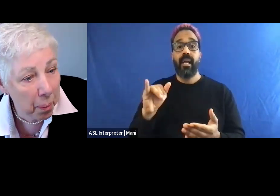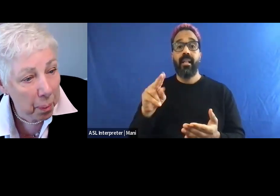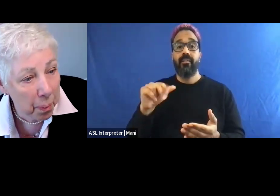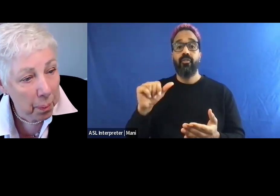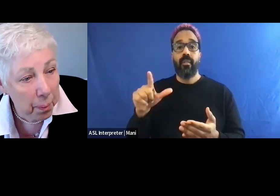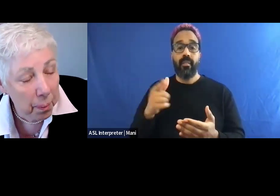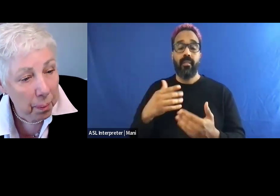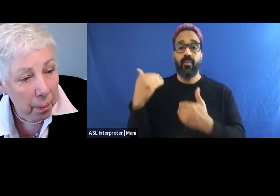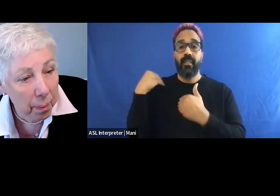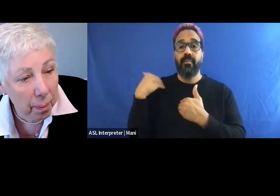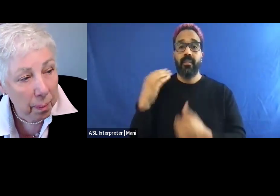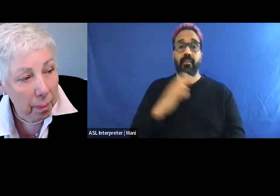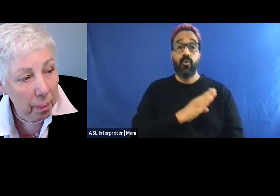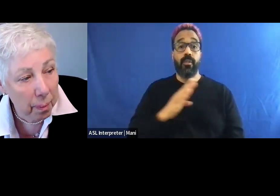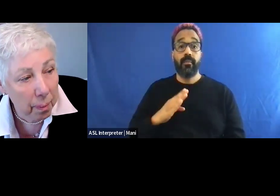Renee?